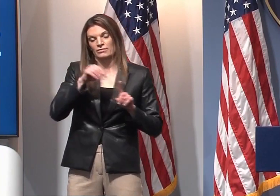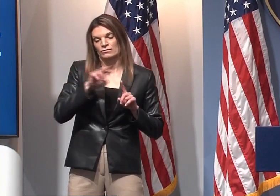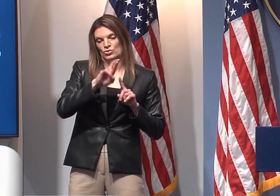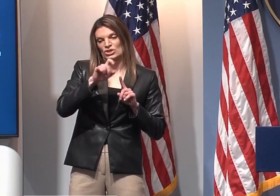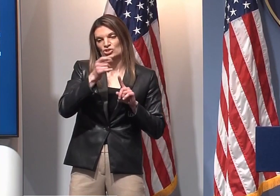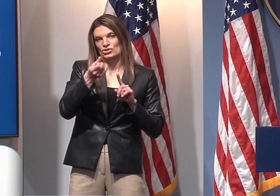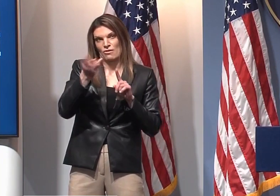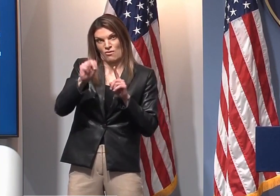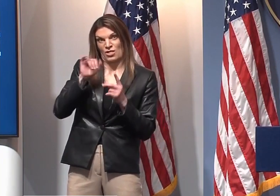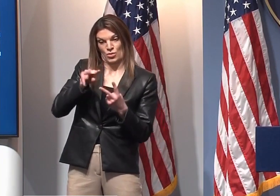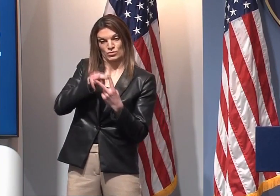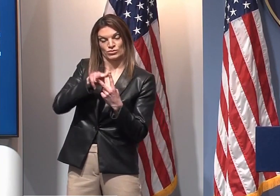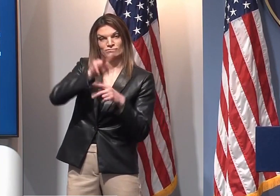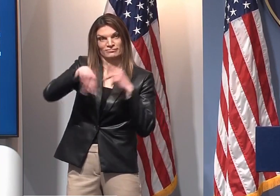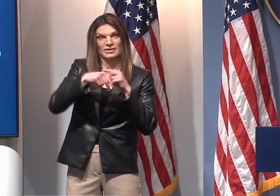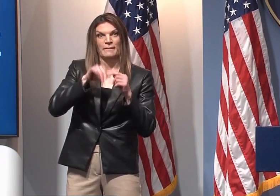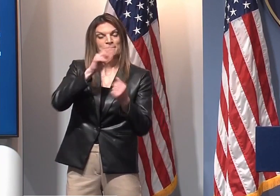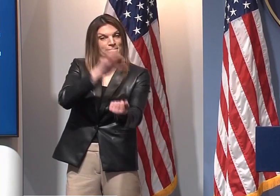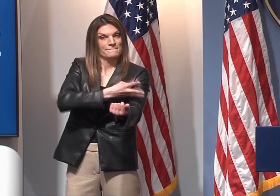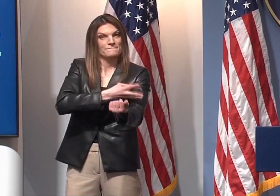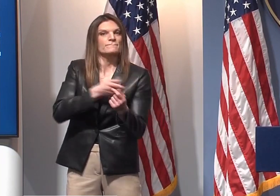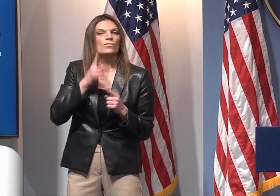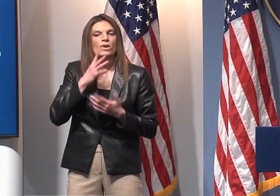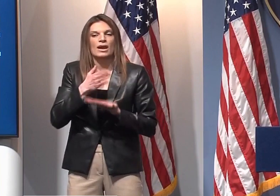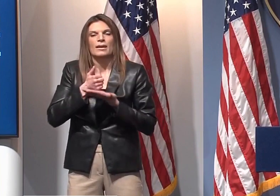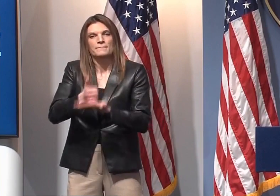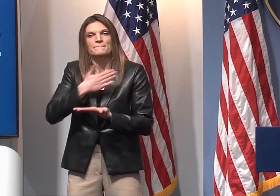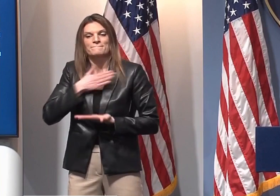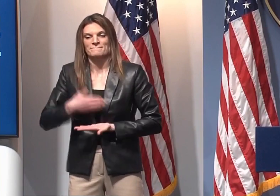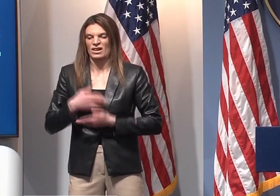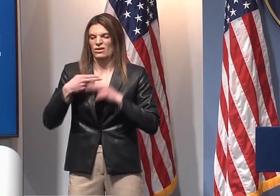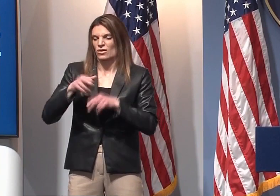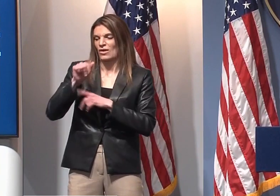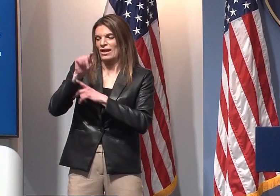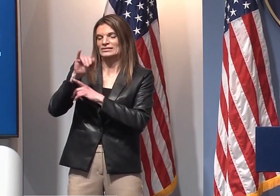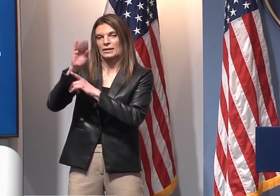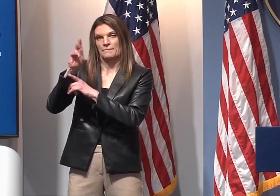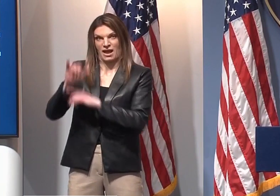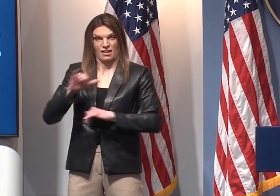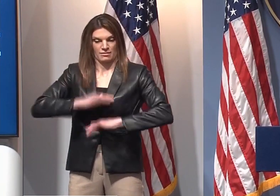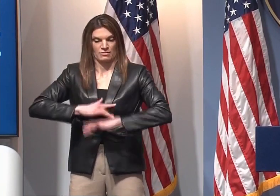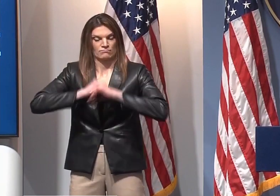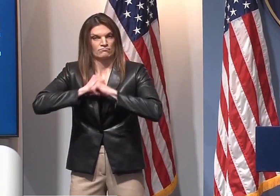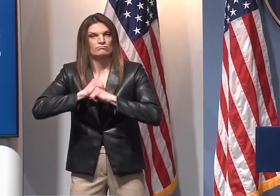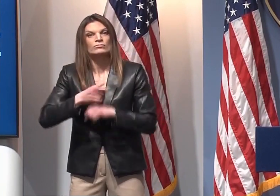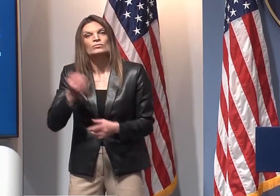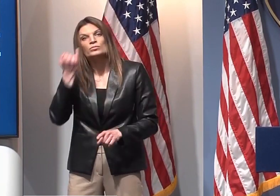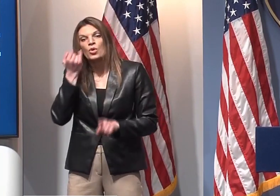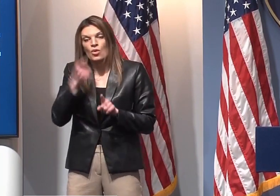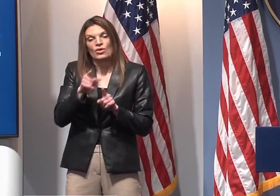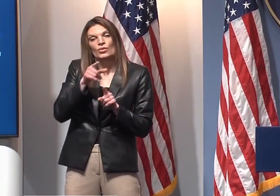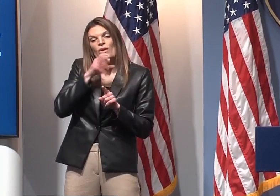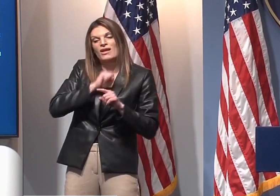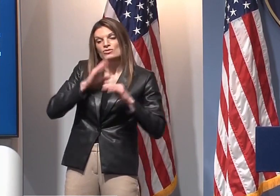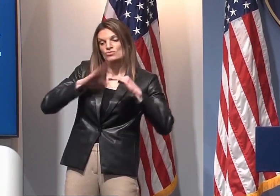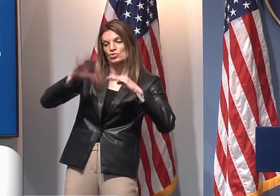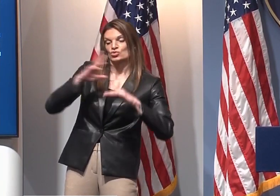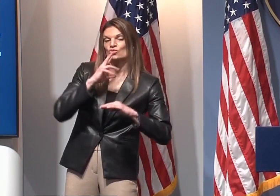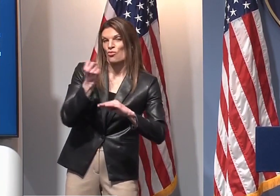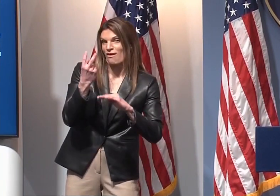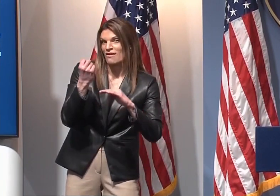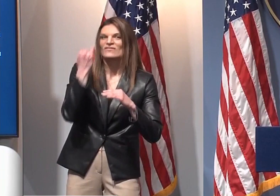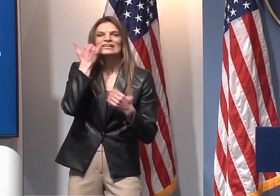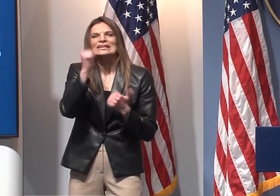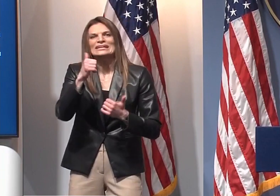Regeneron, have been authorized by the FDA for use in some high-risk patients over the age of 12 with COVID-19 who do